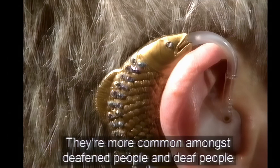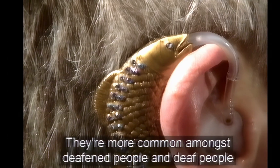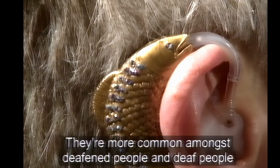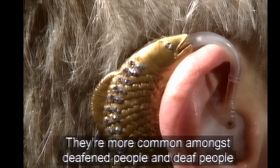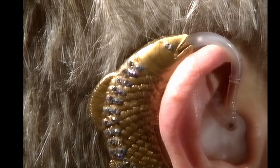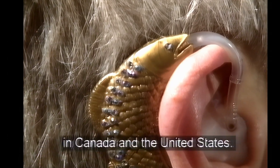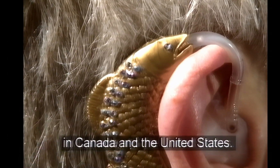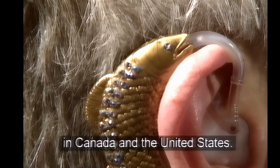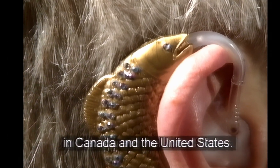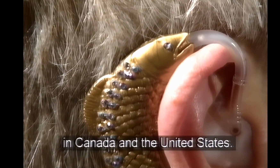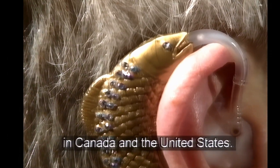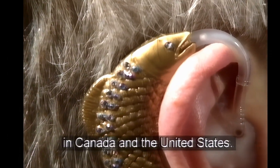in Canada and the United States.